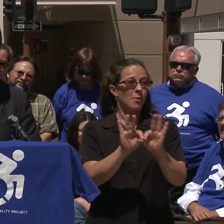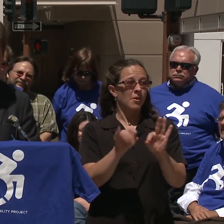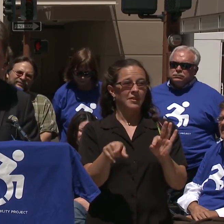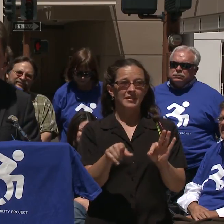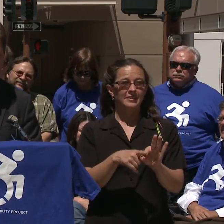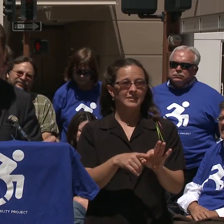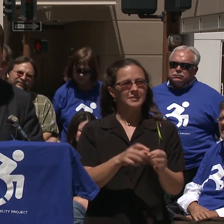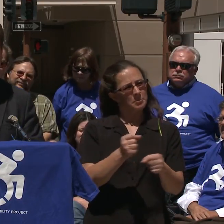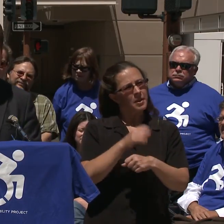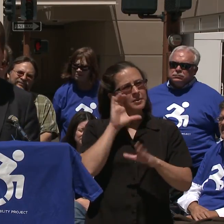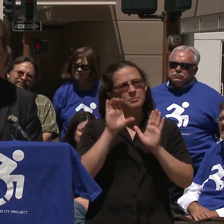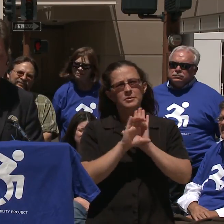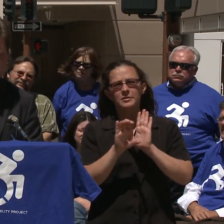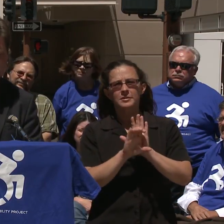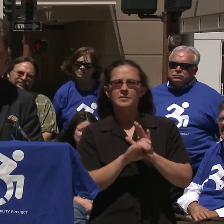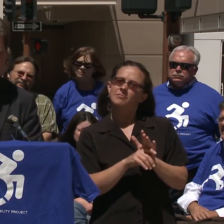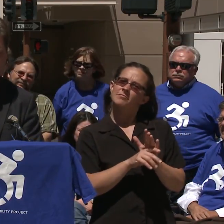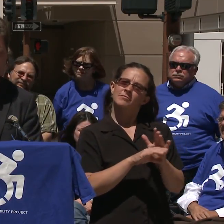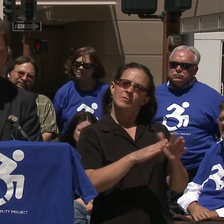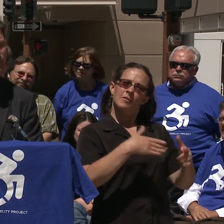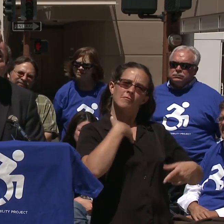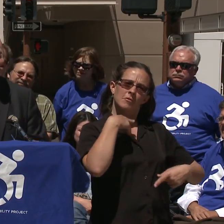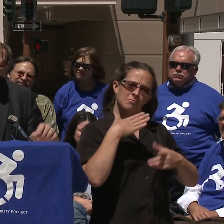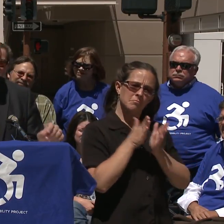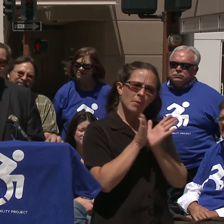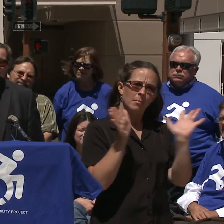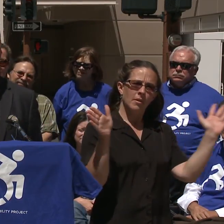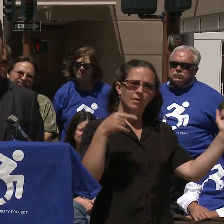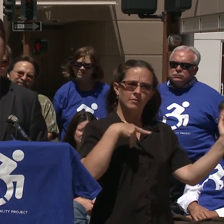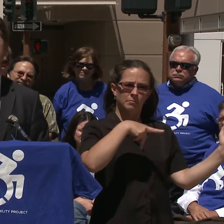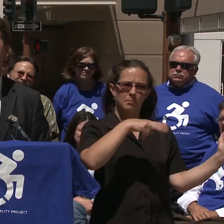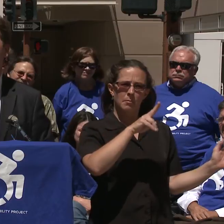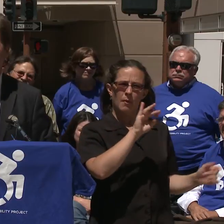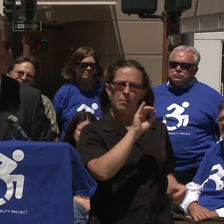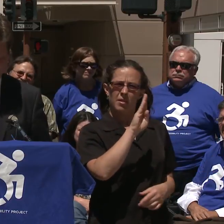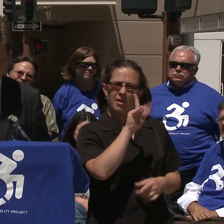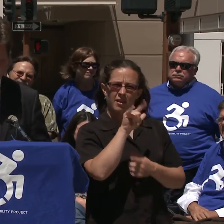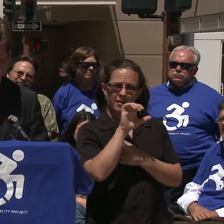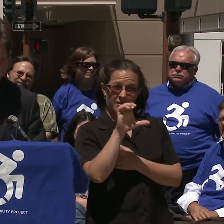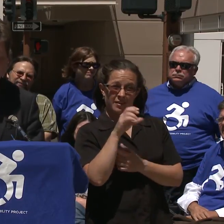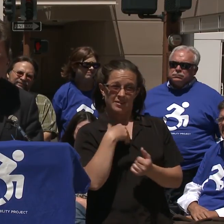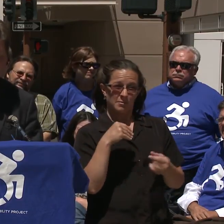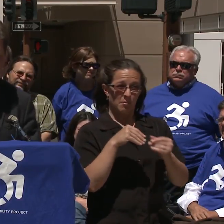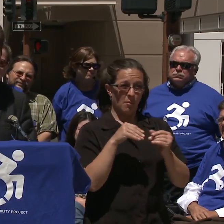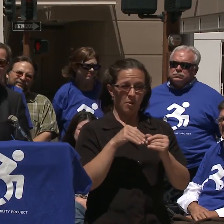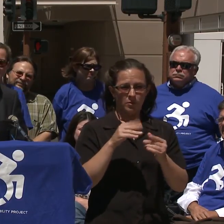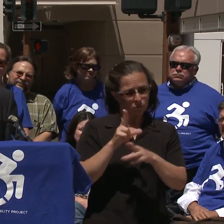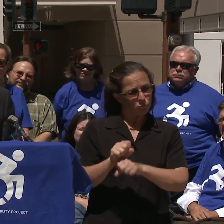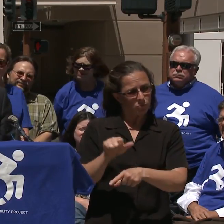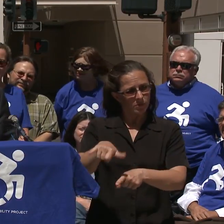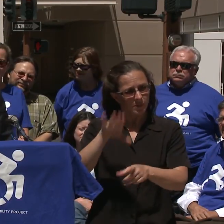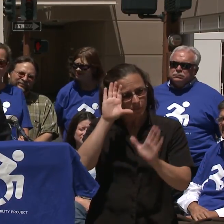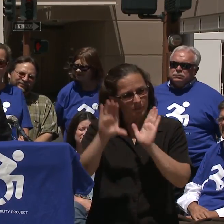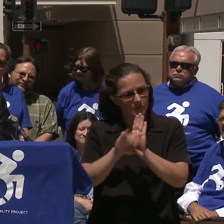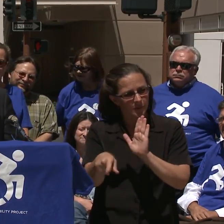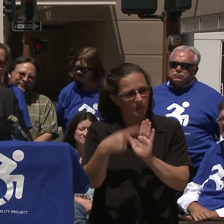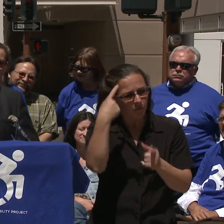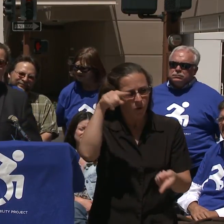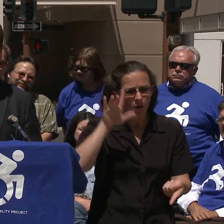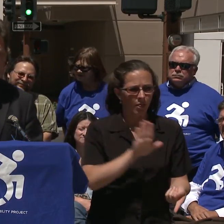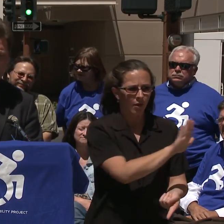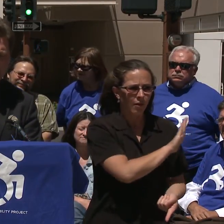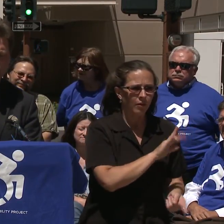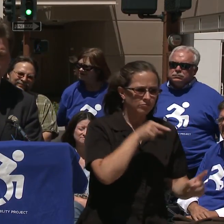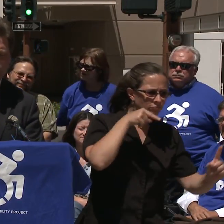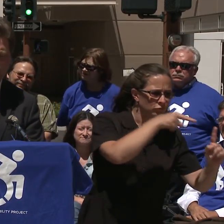as accessible for the public to use as possible. So this icon is now part of the public domain.